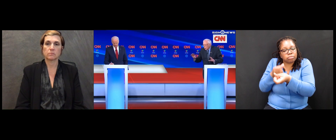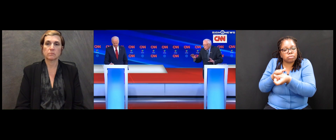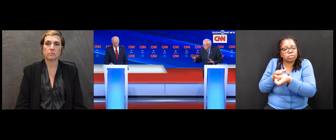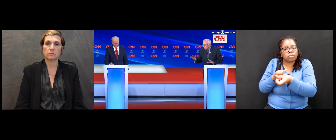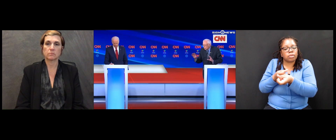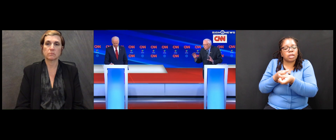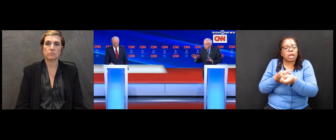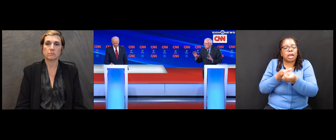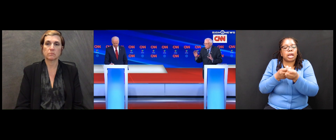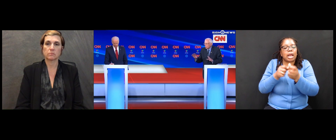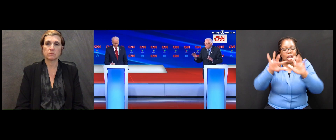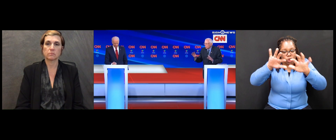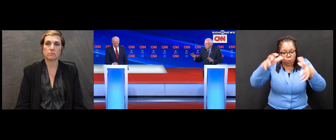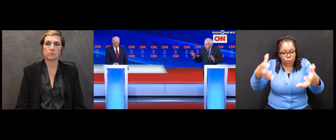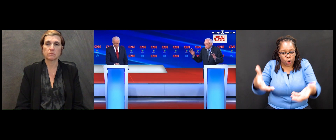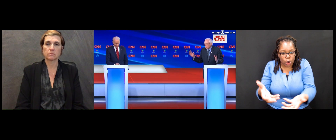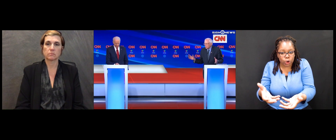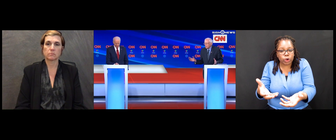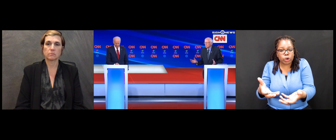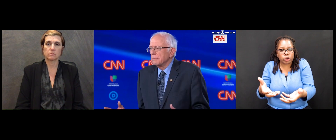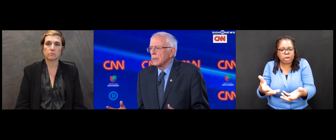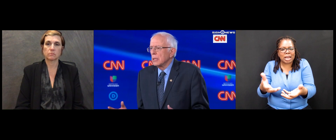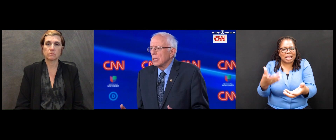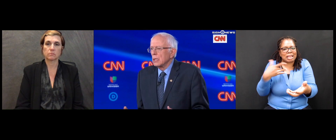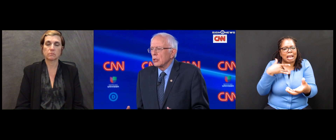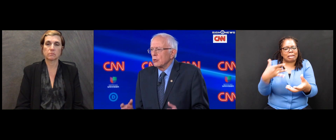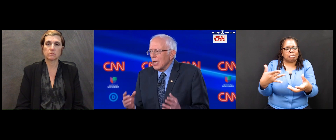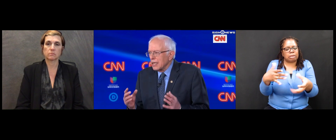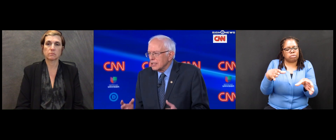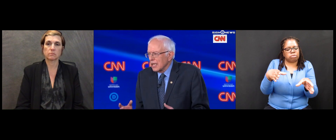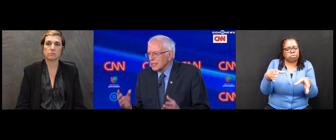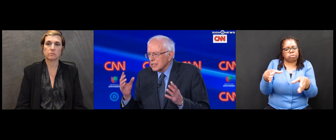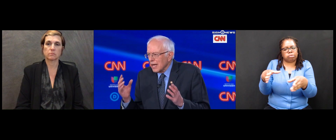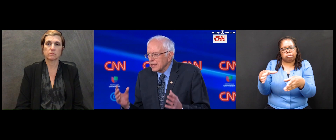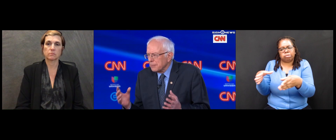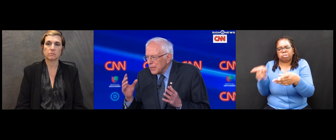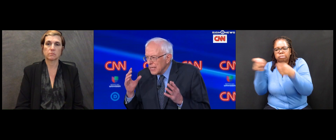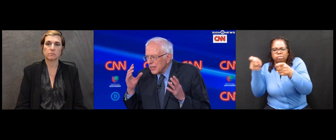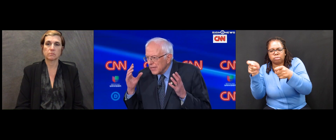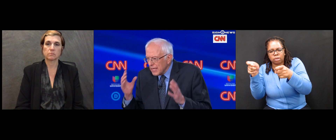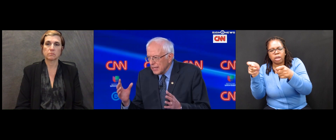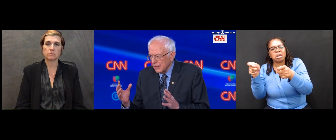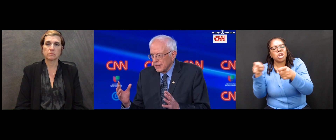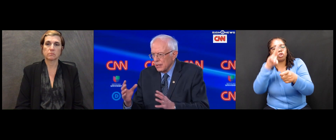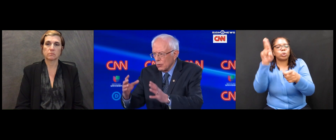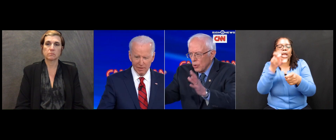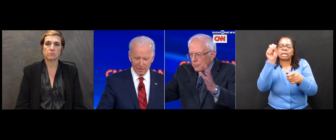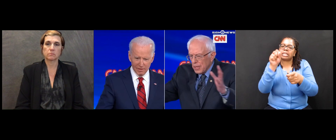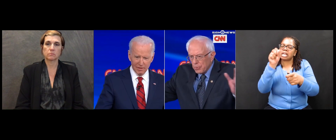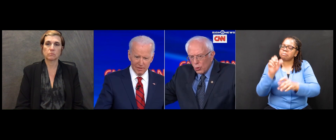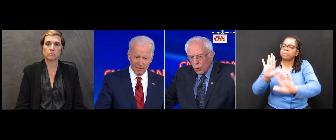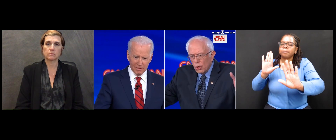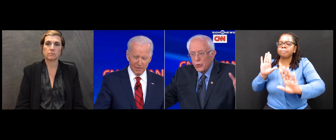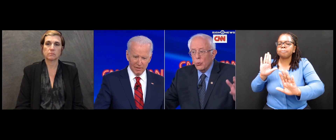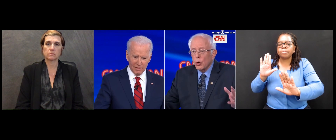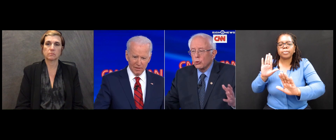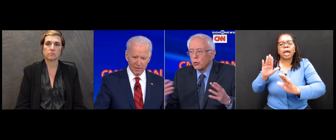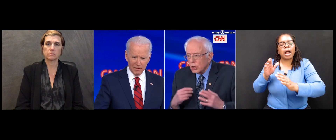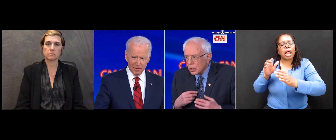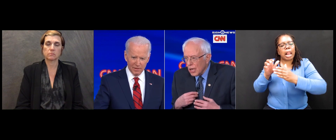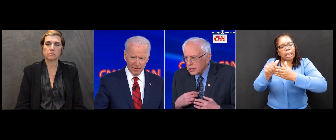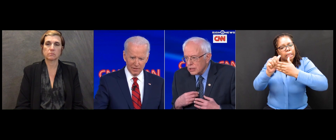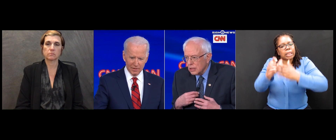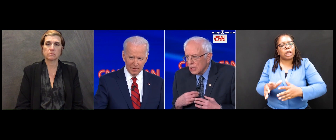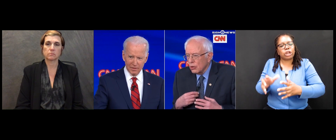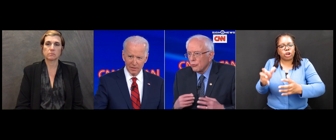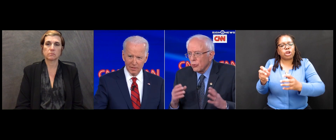a world moving toward authoritarianism, the United States has got to be the leader where people all over the world look